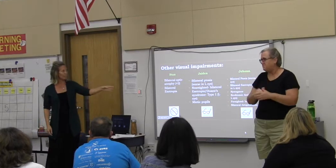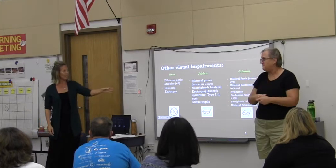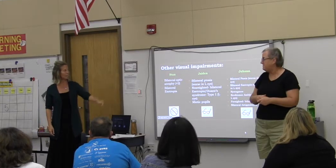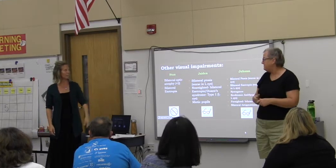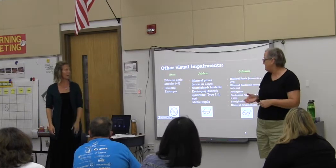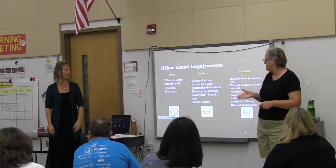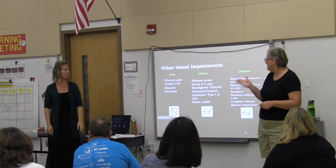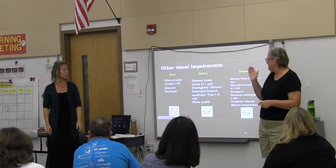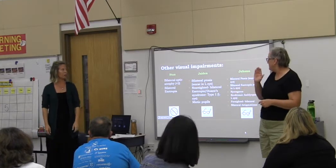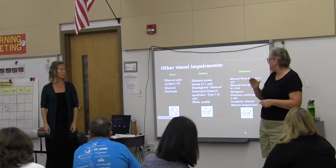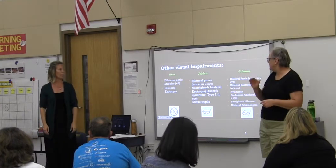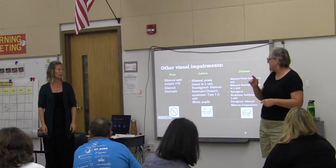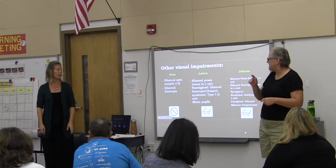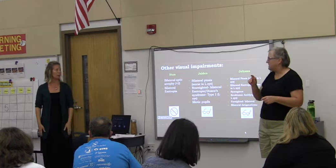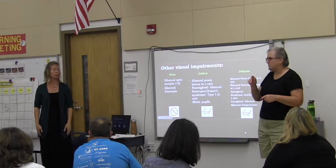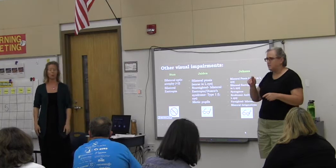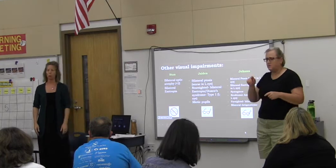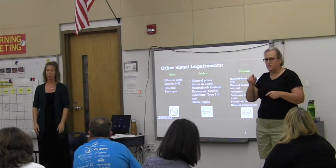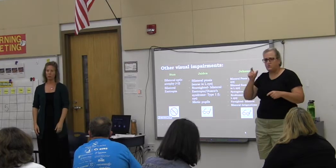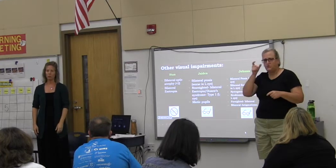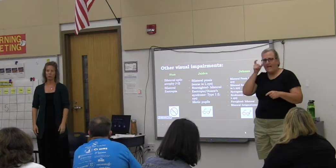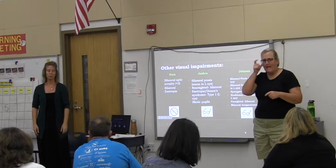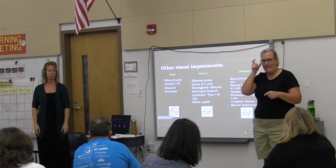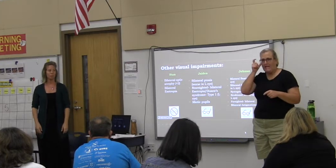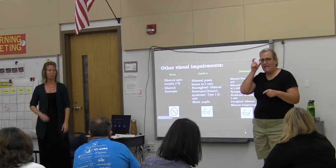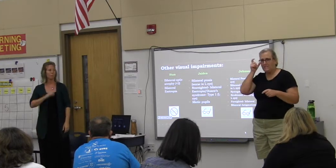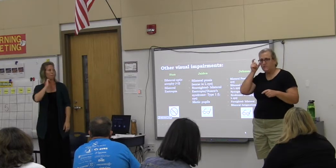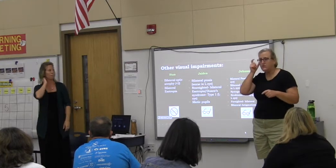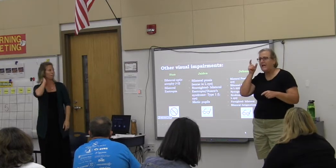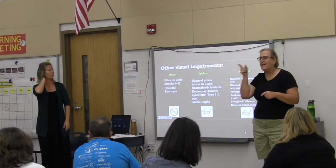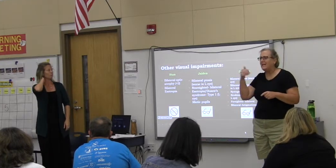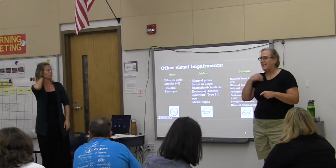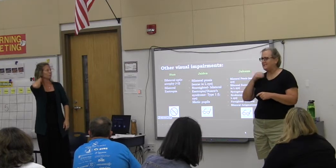anymore. Jaden has what's called bilateral ptosis.